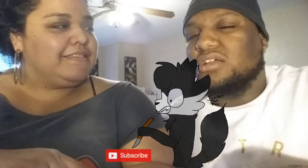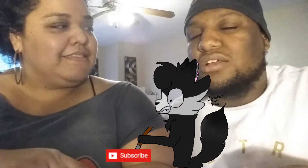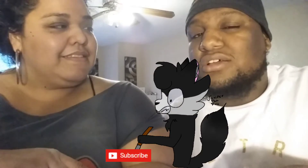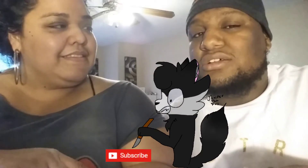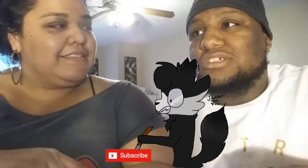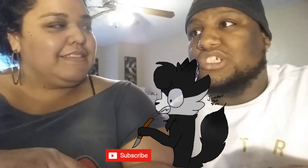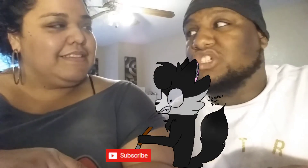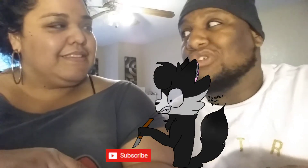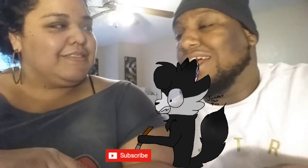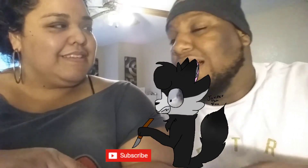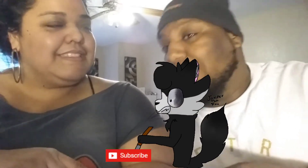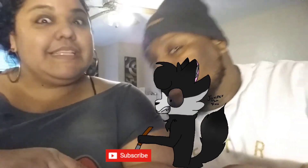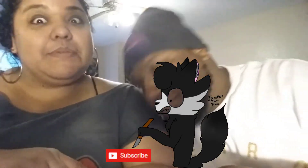to subscribe.